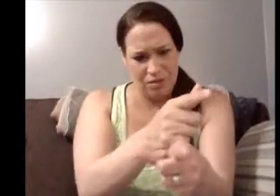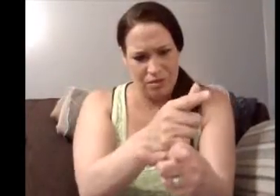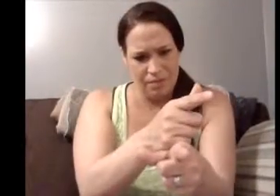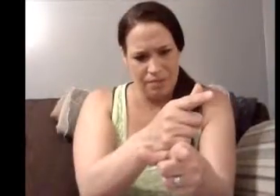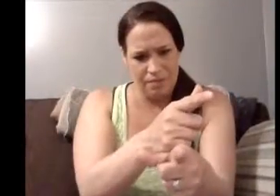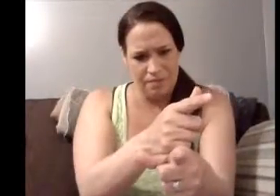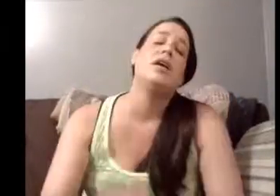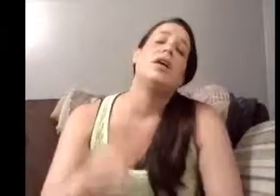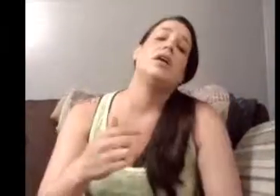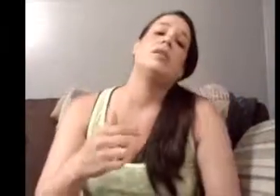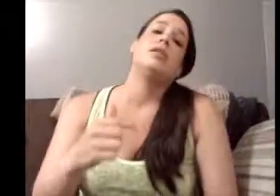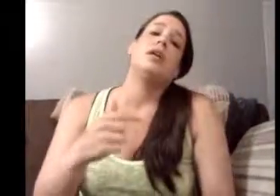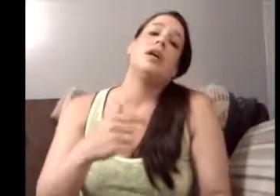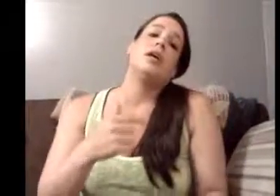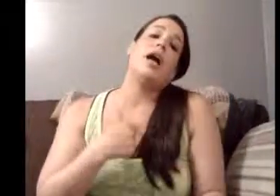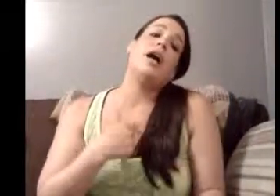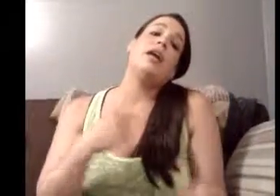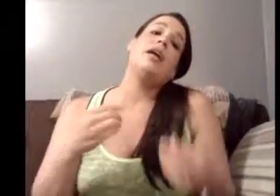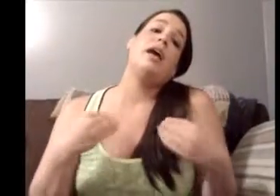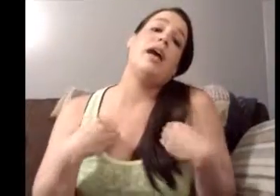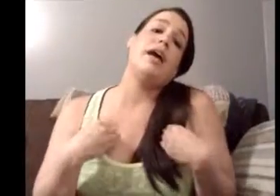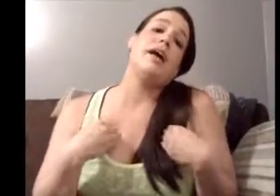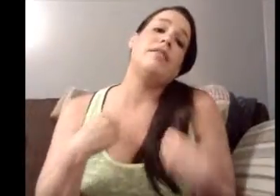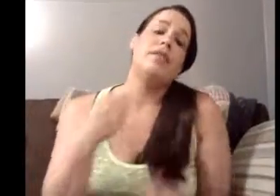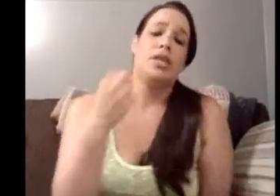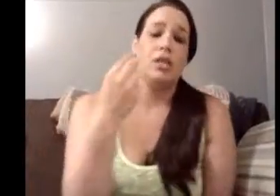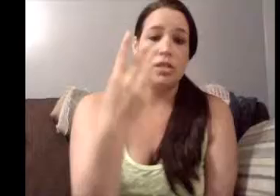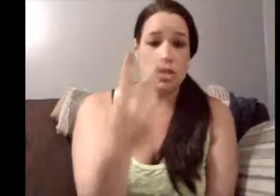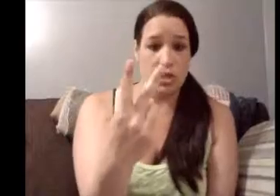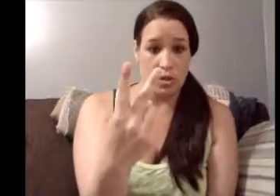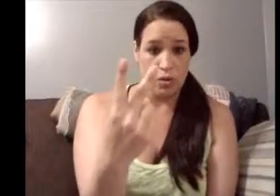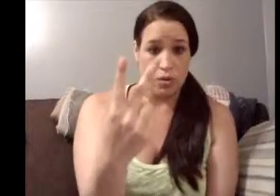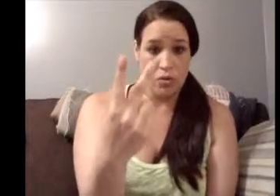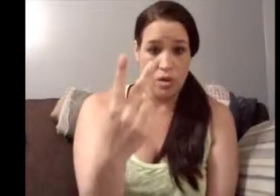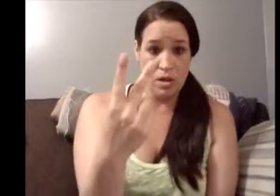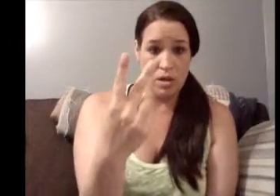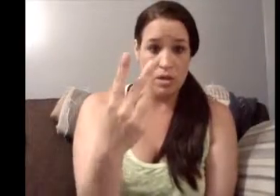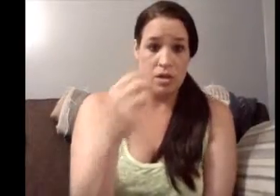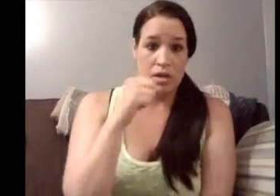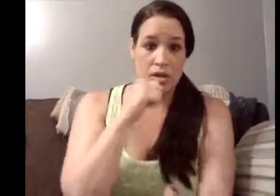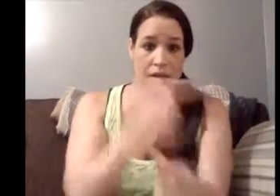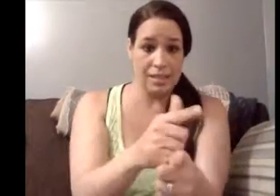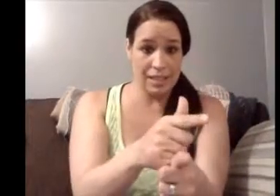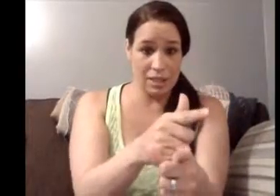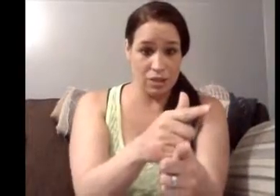brothers. I have 2 sisters.